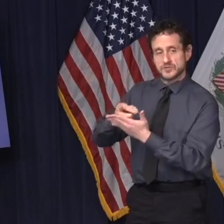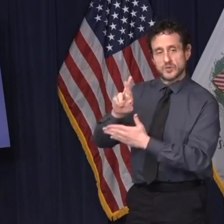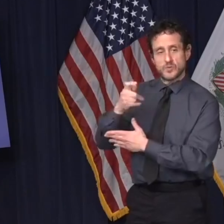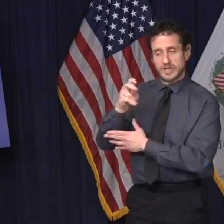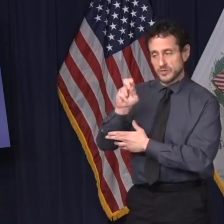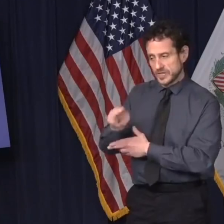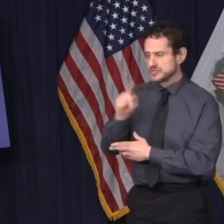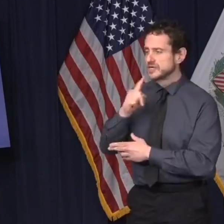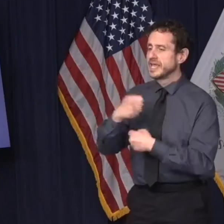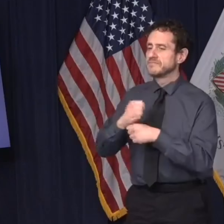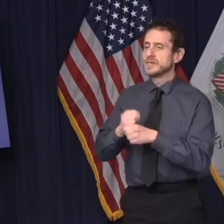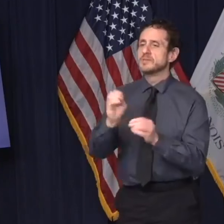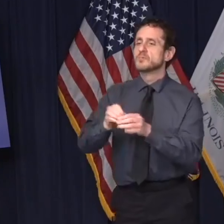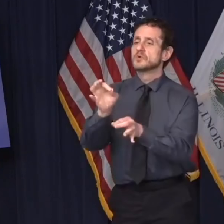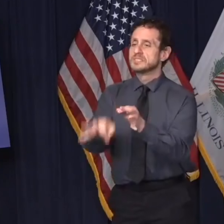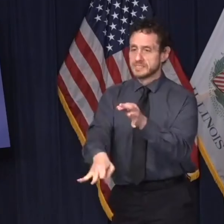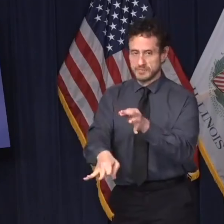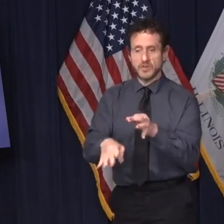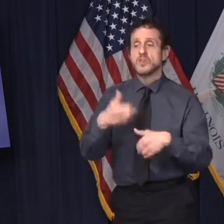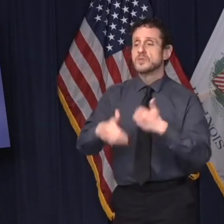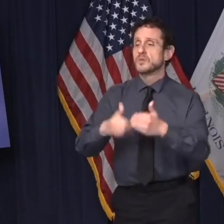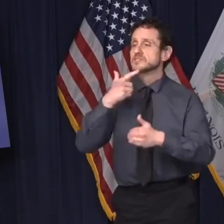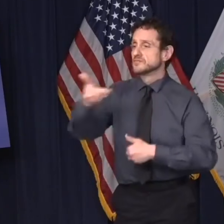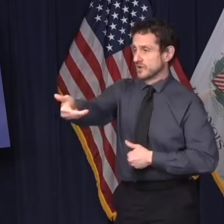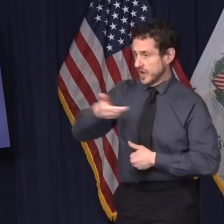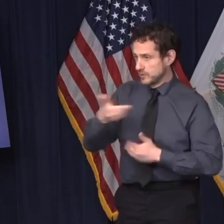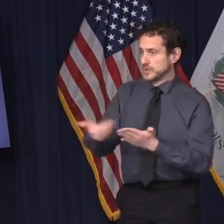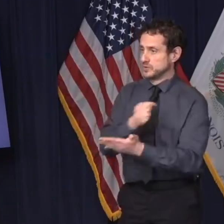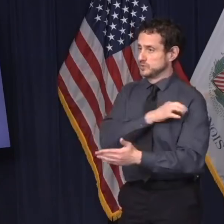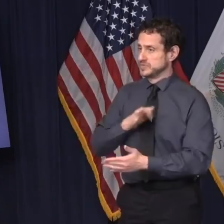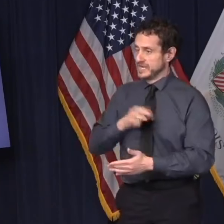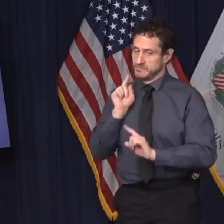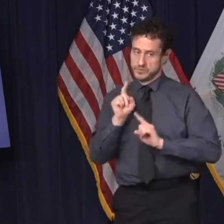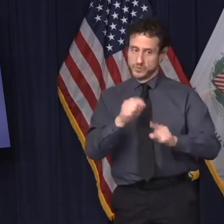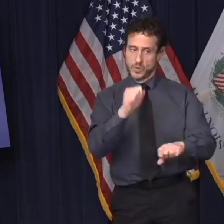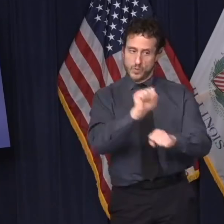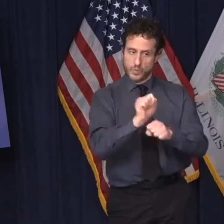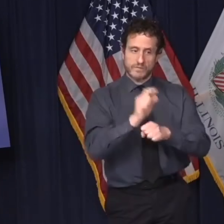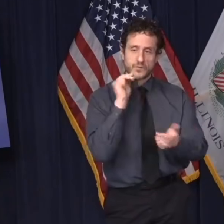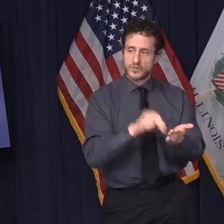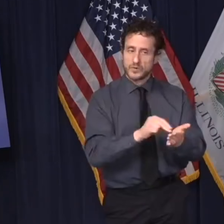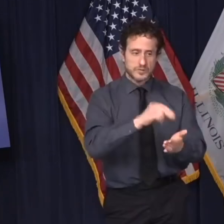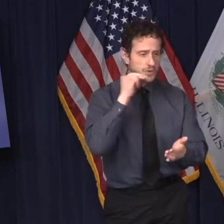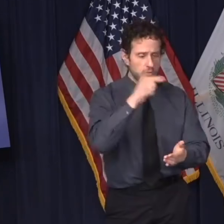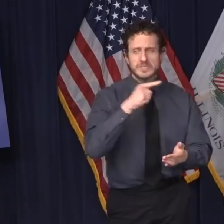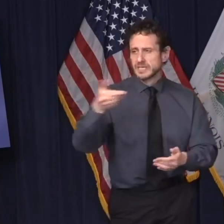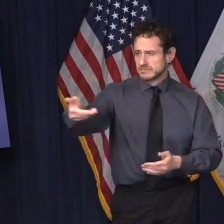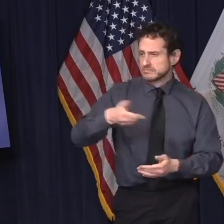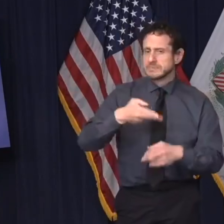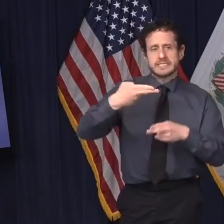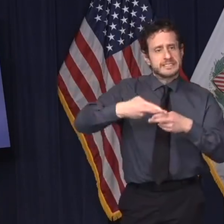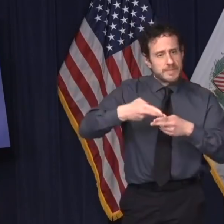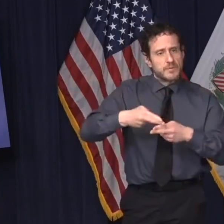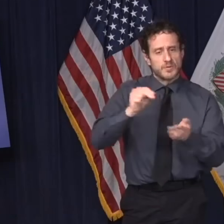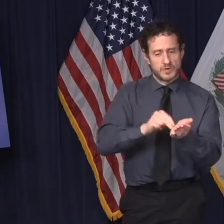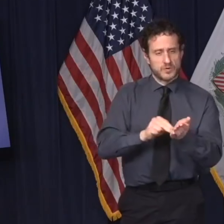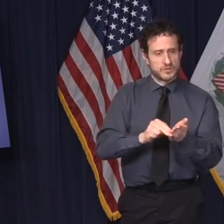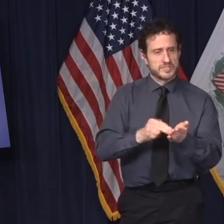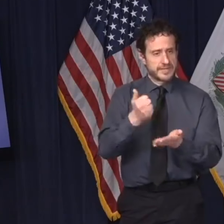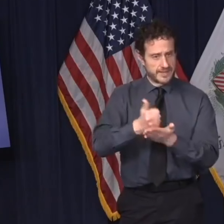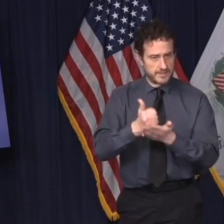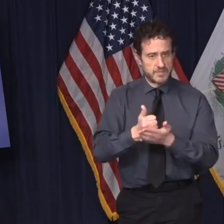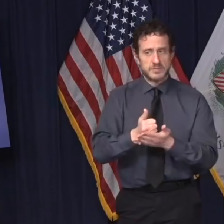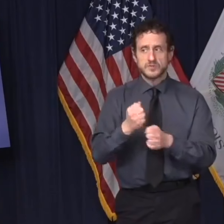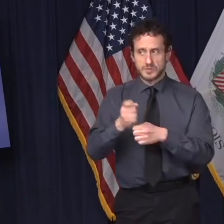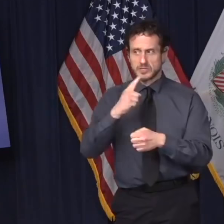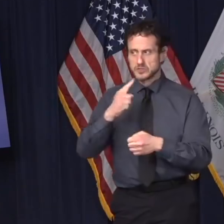the hiring process for long-term care facilities at this time so that they can bring on temporary nursing assistants to